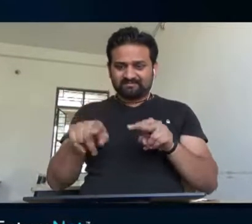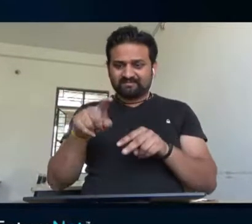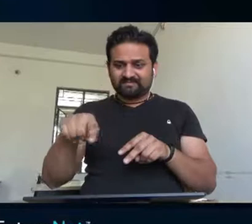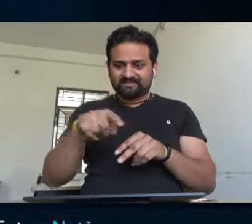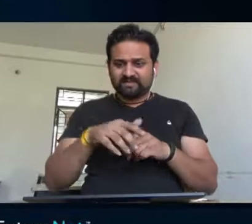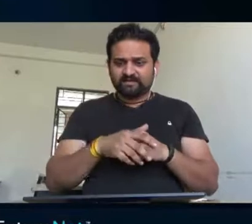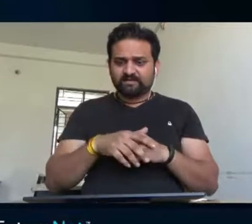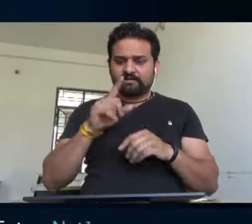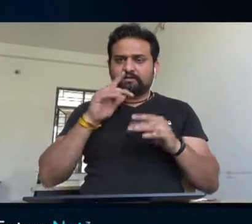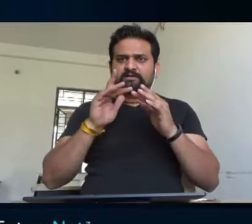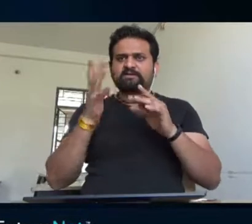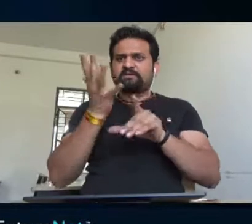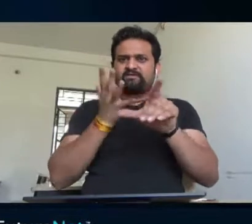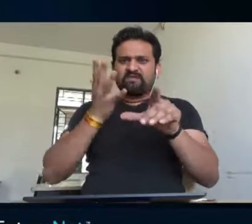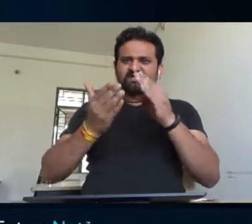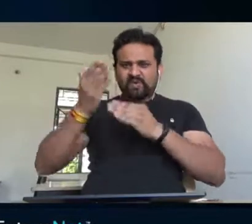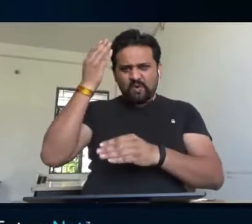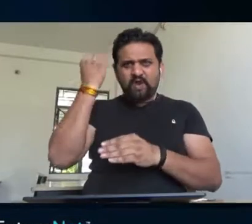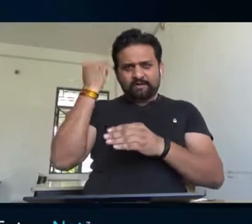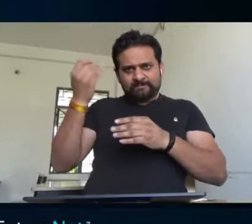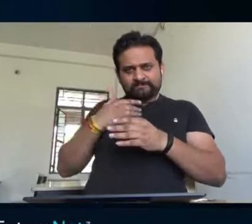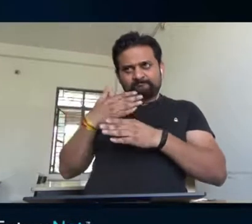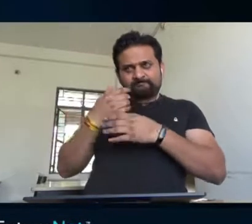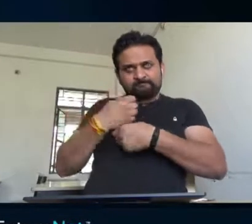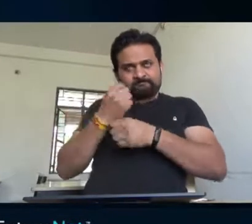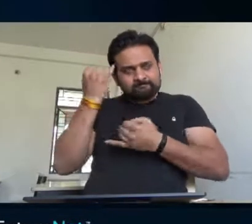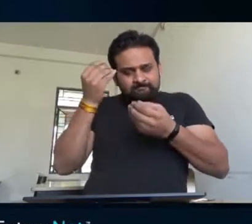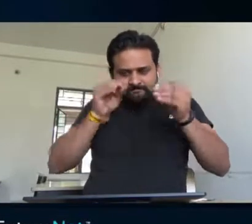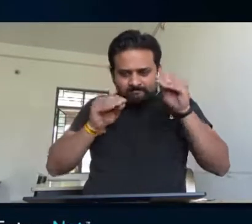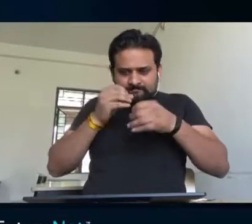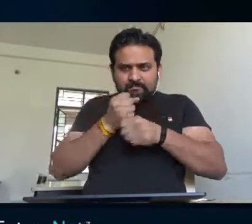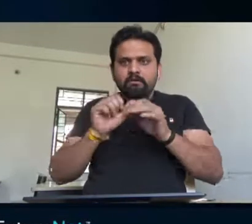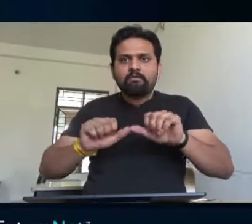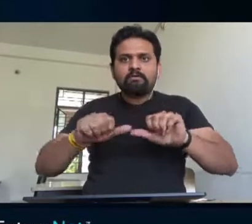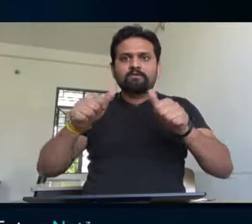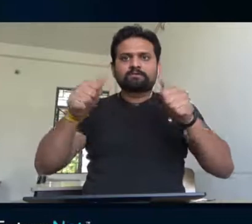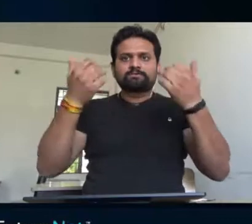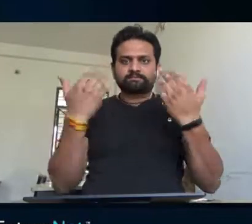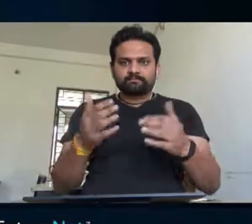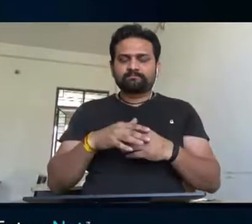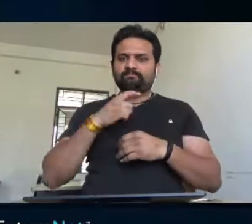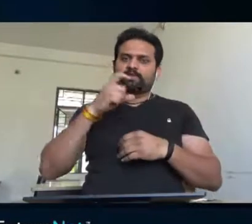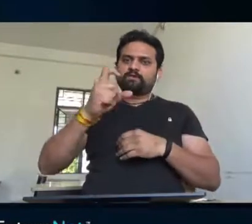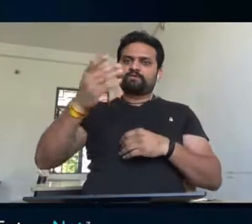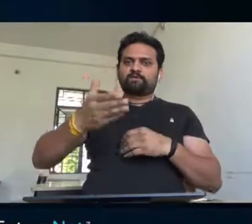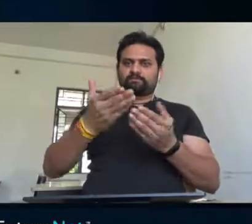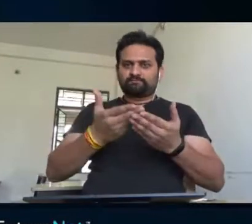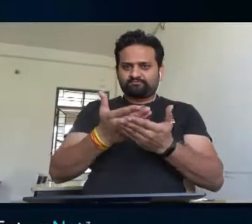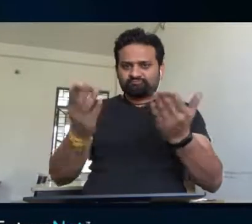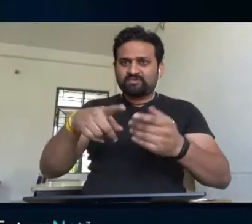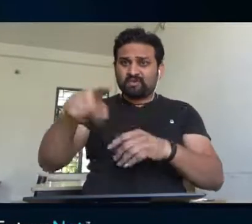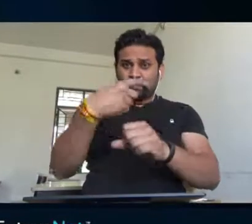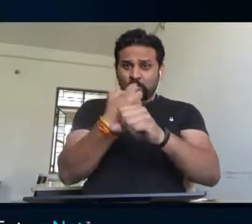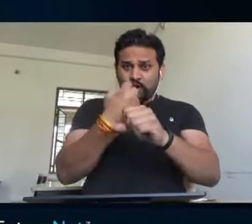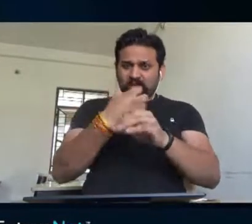what we created 5 years ago, the idea that it's really working. And congratulations, great